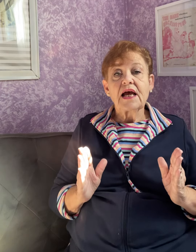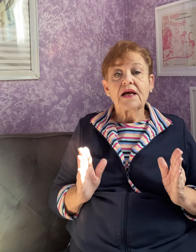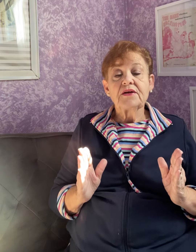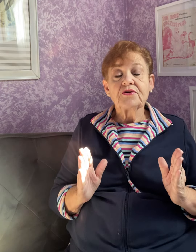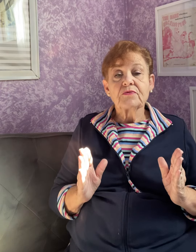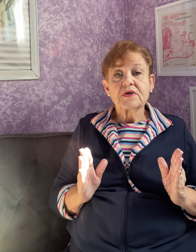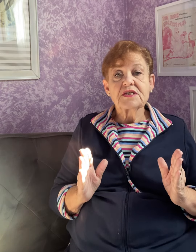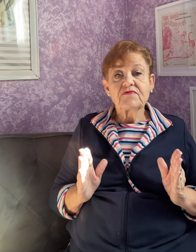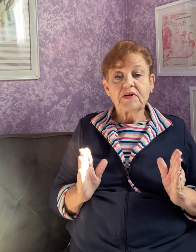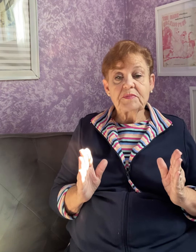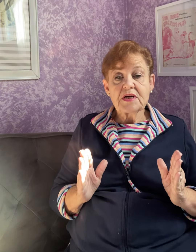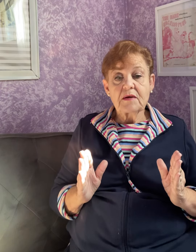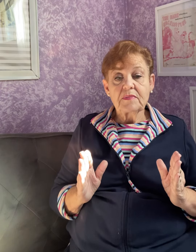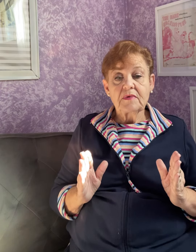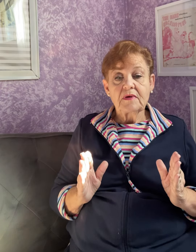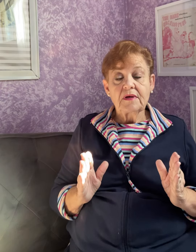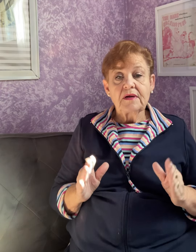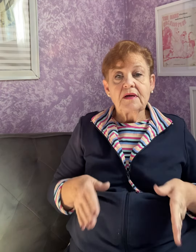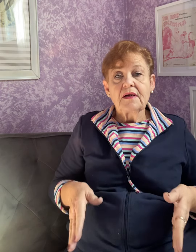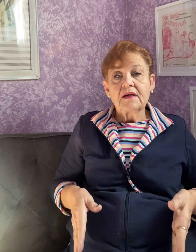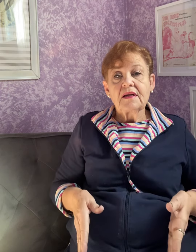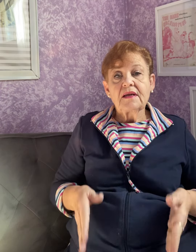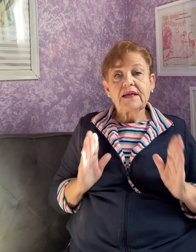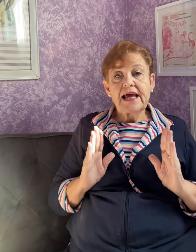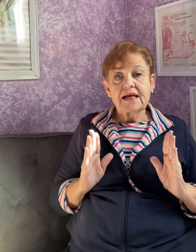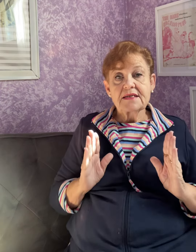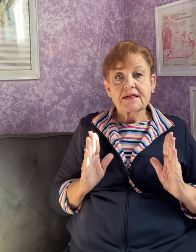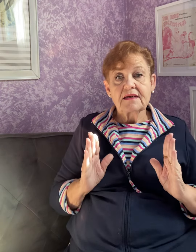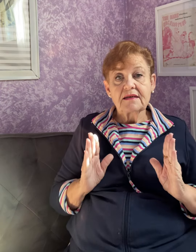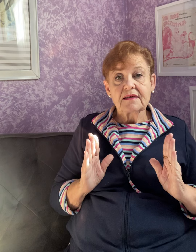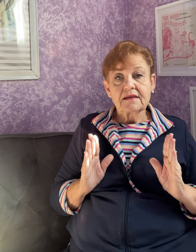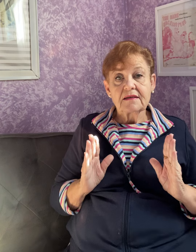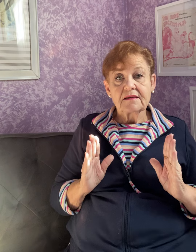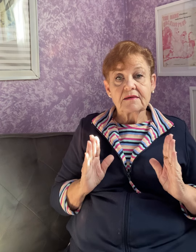and your wrists flipped up. Let